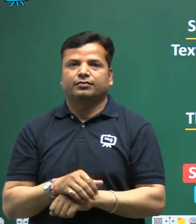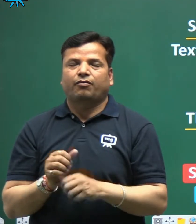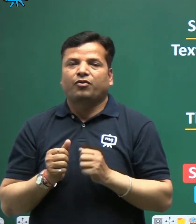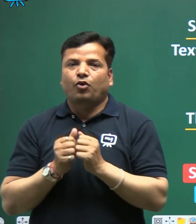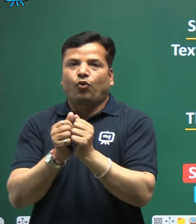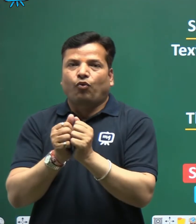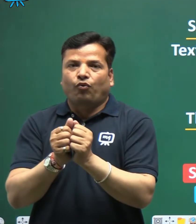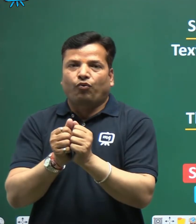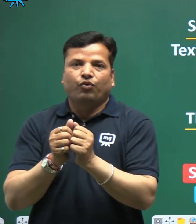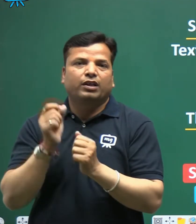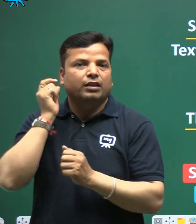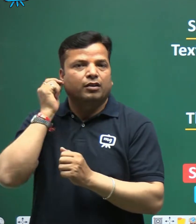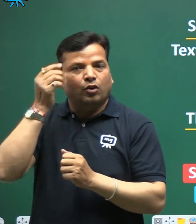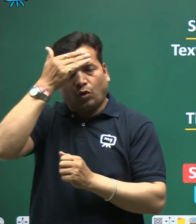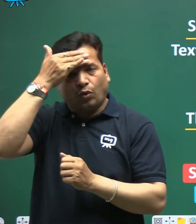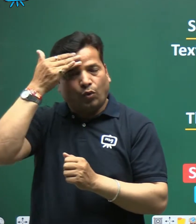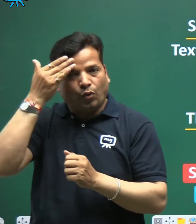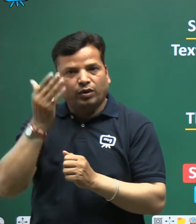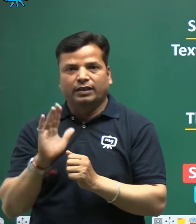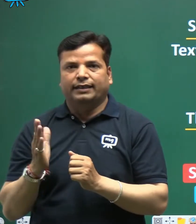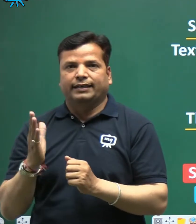with gold leaves